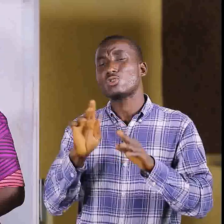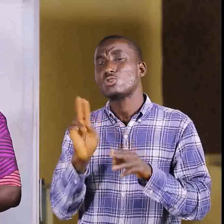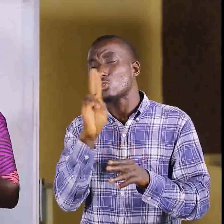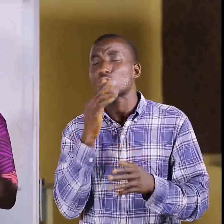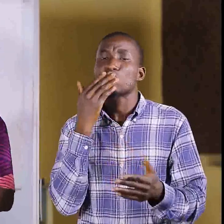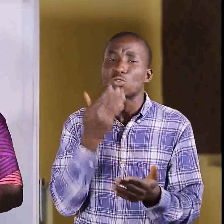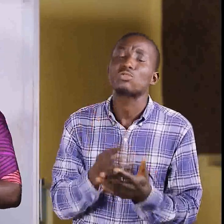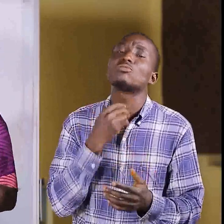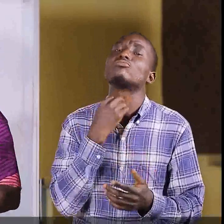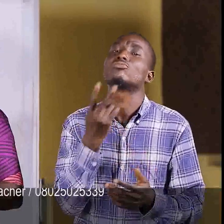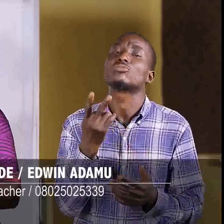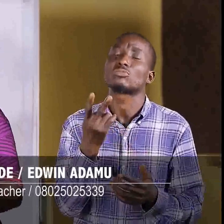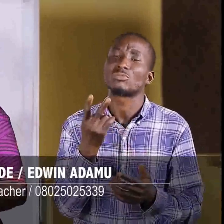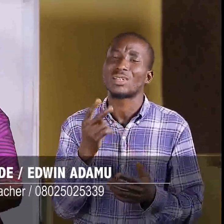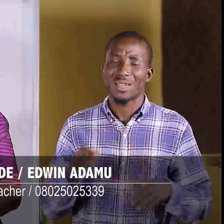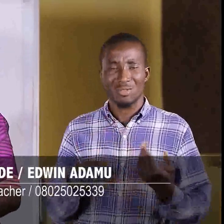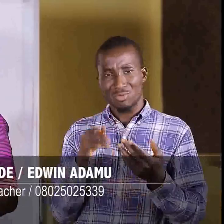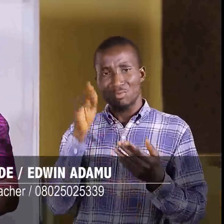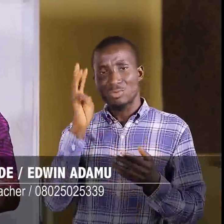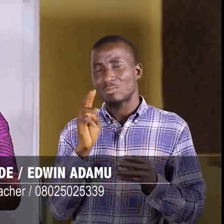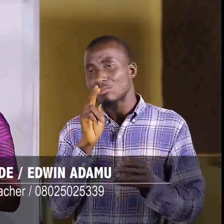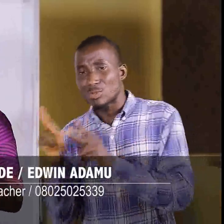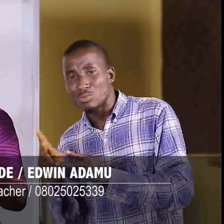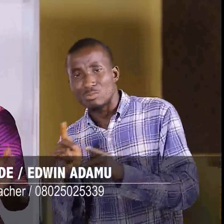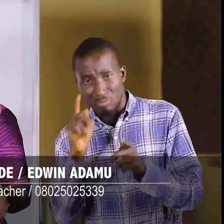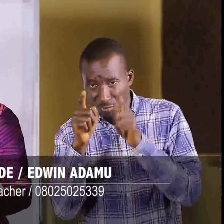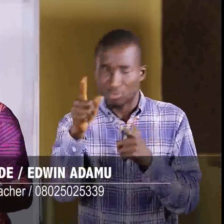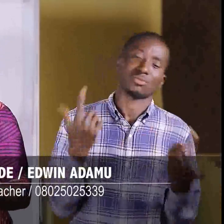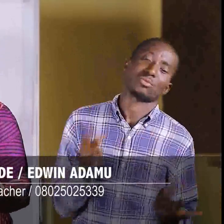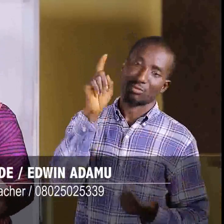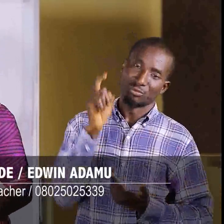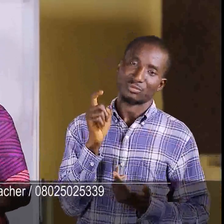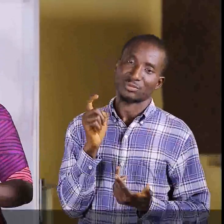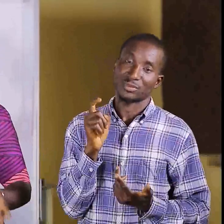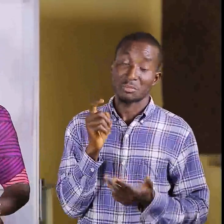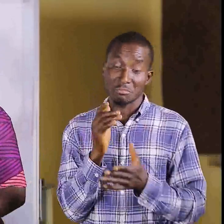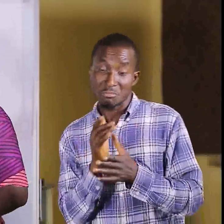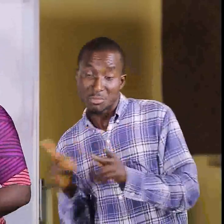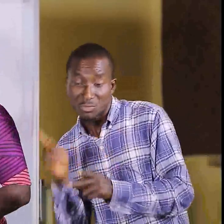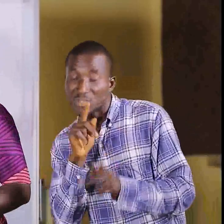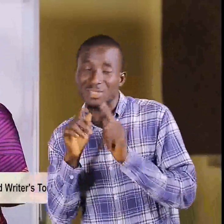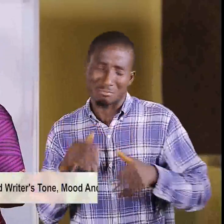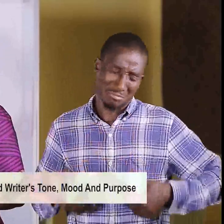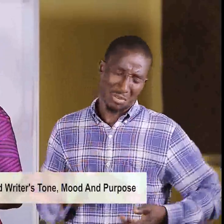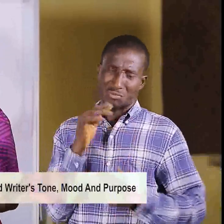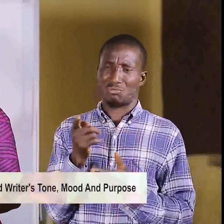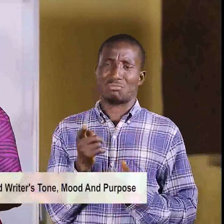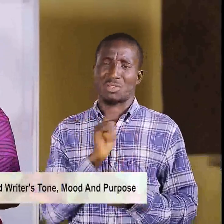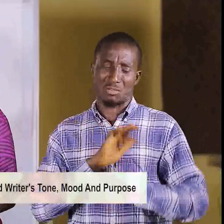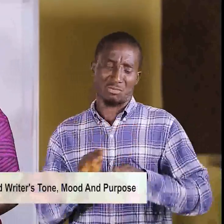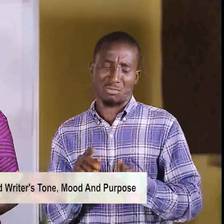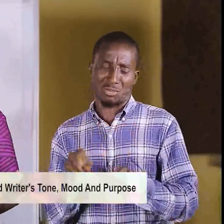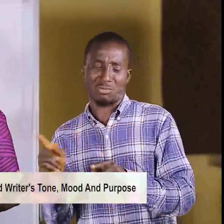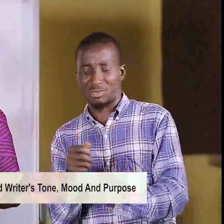tone, by the time they say, Teacher Mercy is coming on board, everybody will, I'm tired of her, I don't even need it anymore. But once the tone